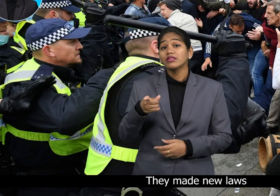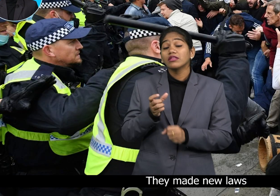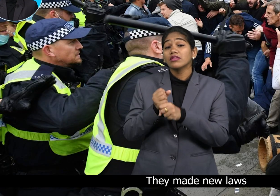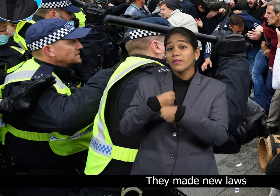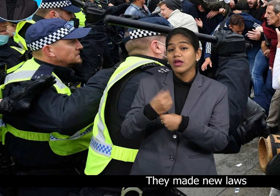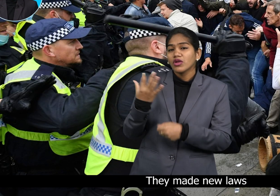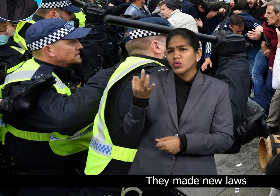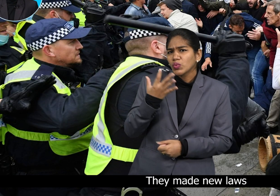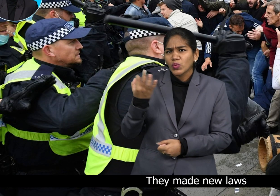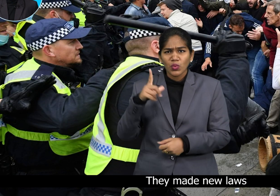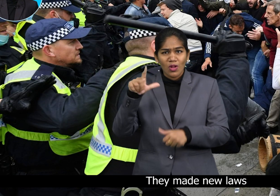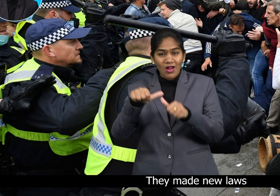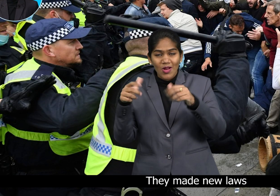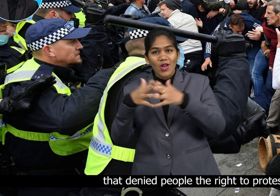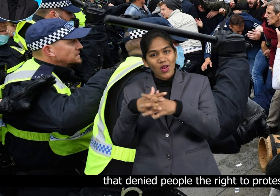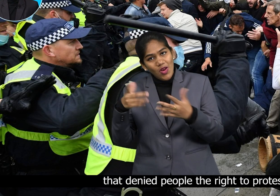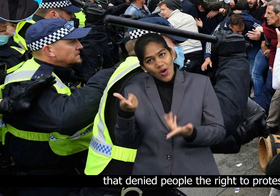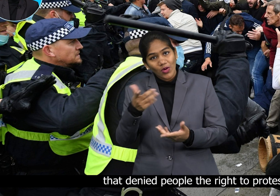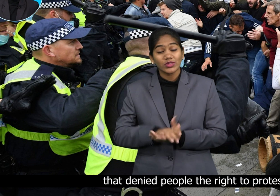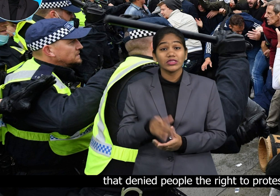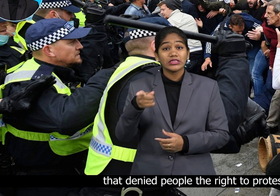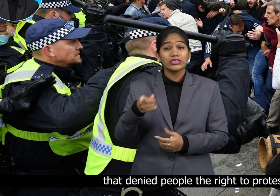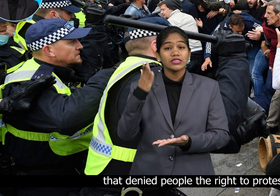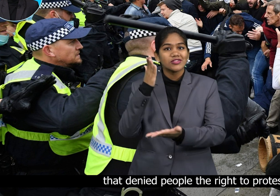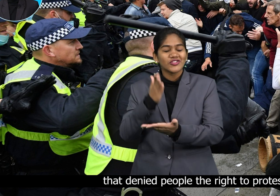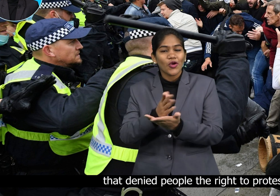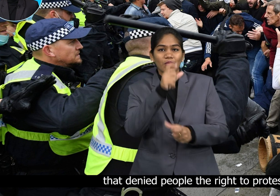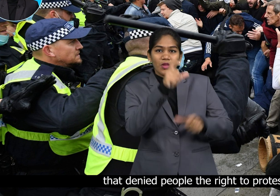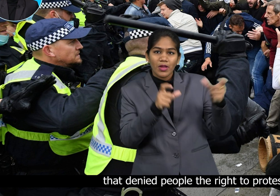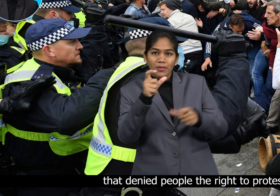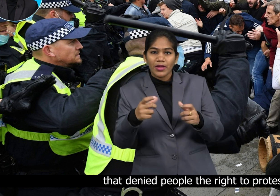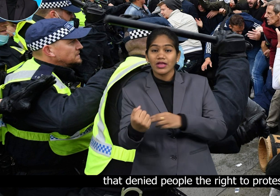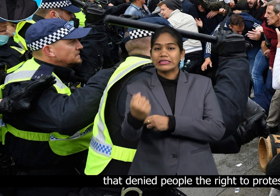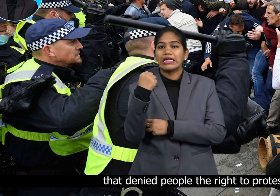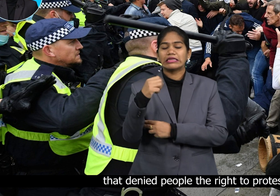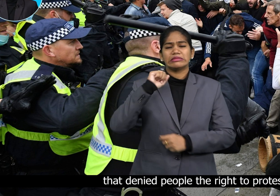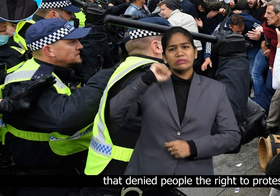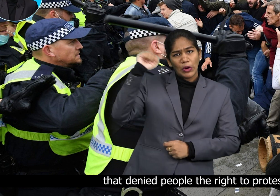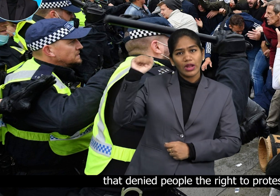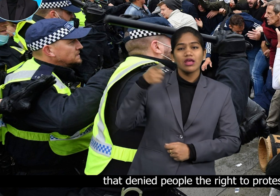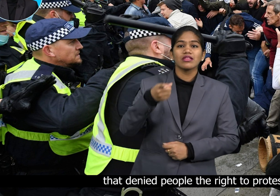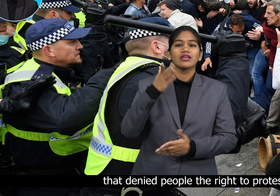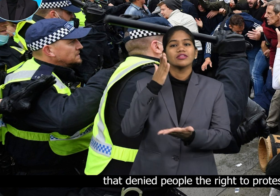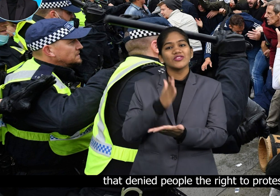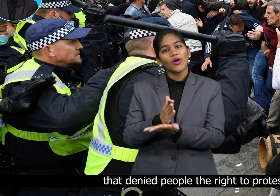They made new laws that denied people the right to protest.